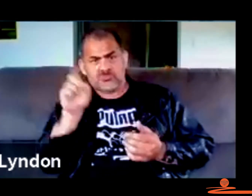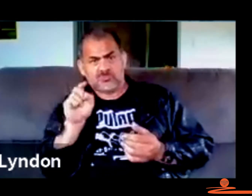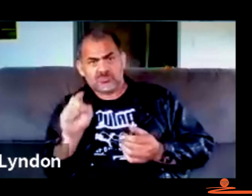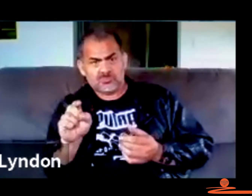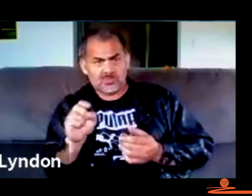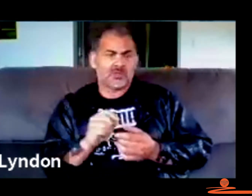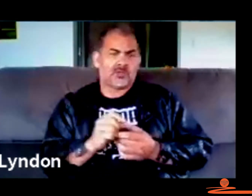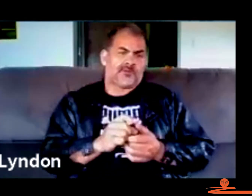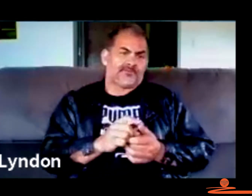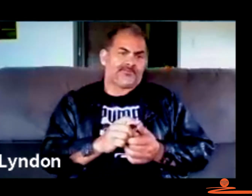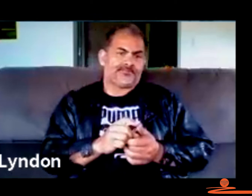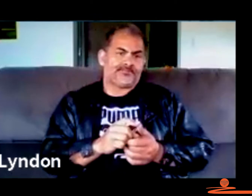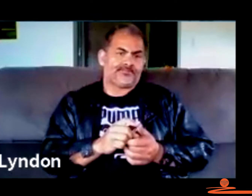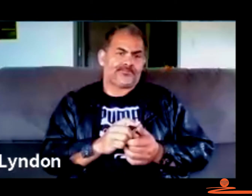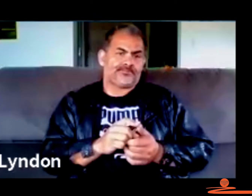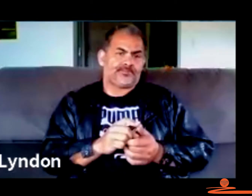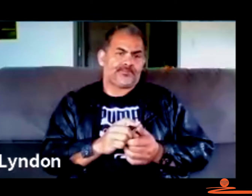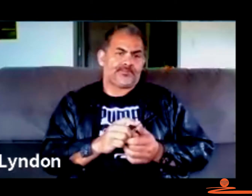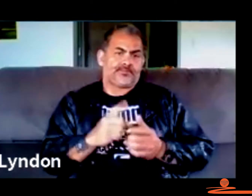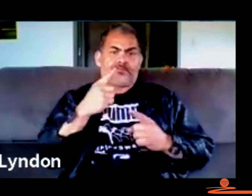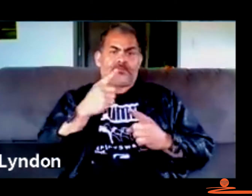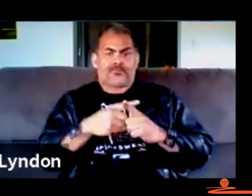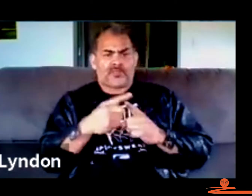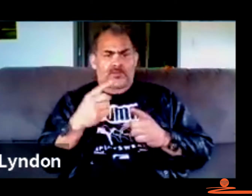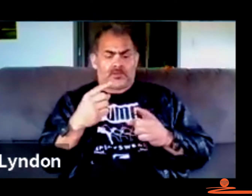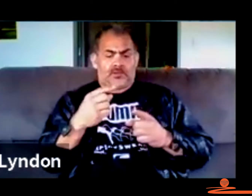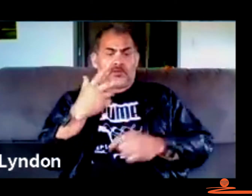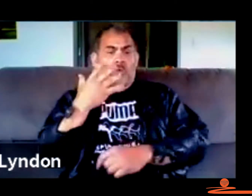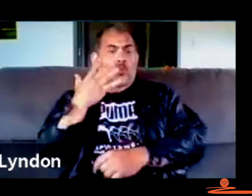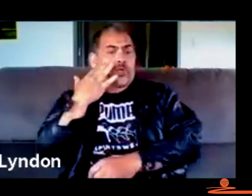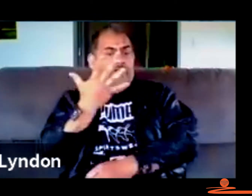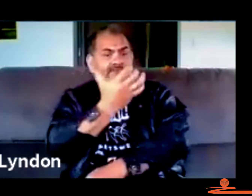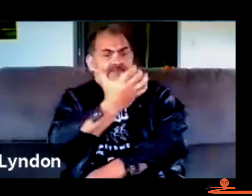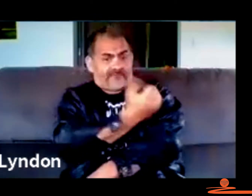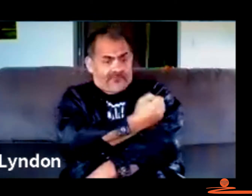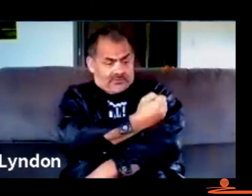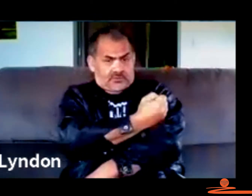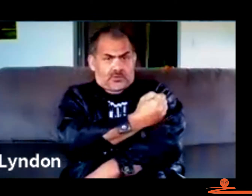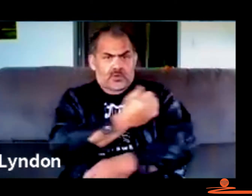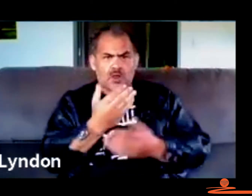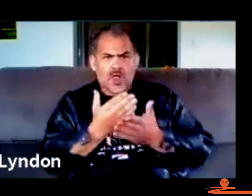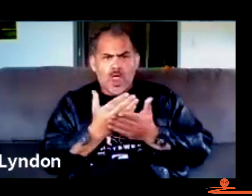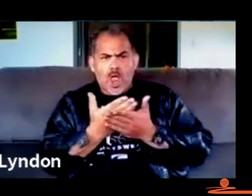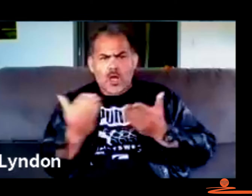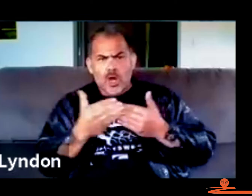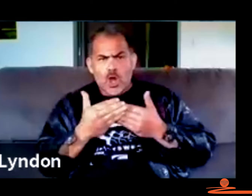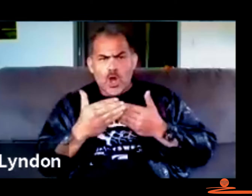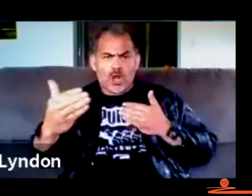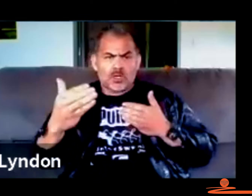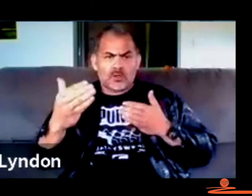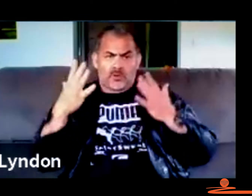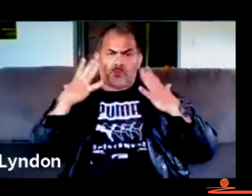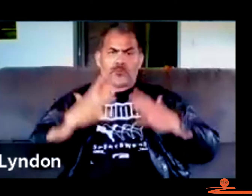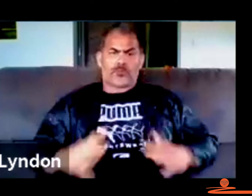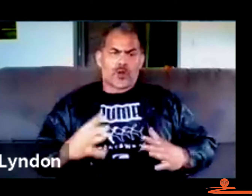So after the first and the second vaccination, is it possible that a third and a fourth vaccination would be required?